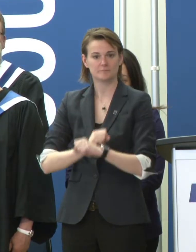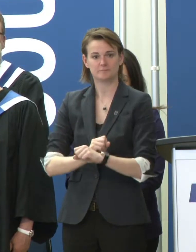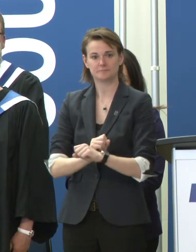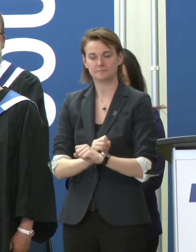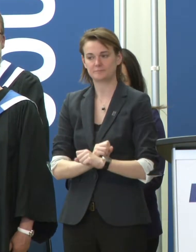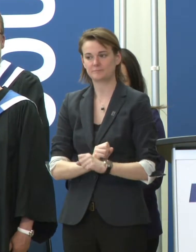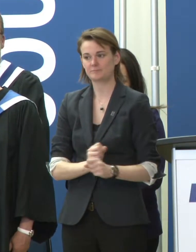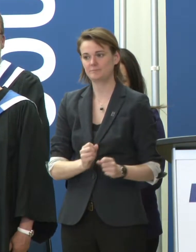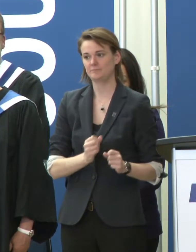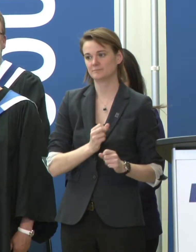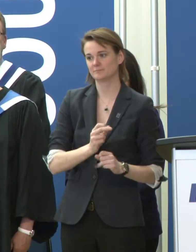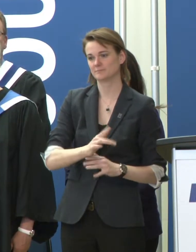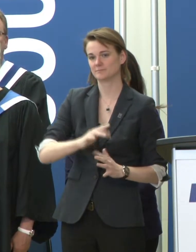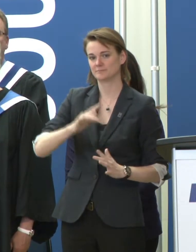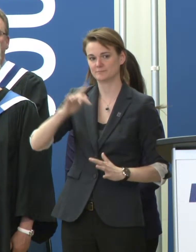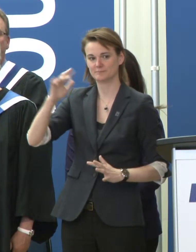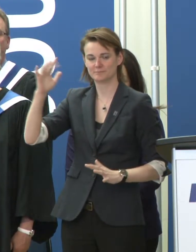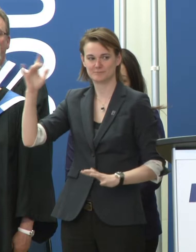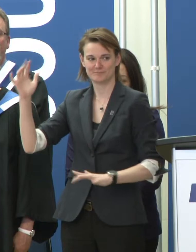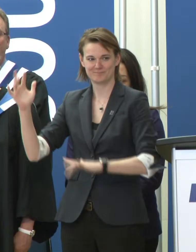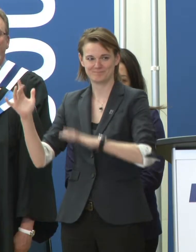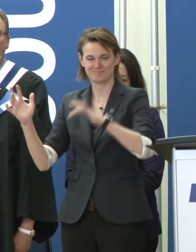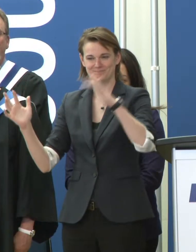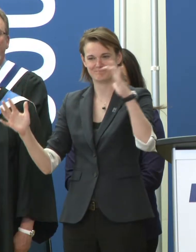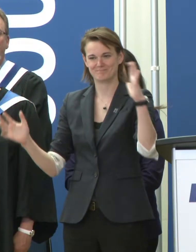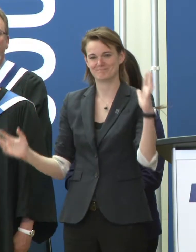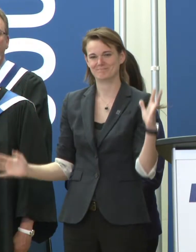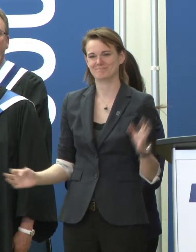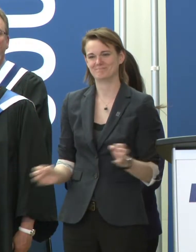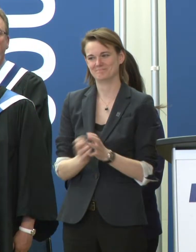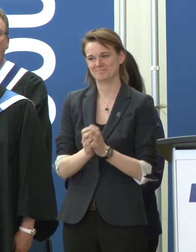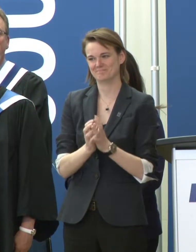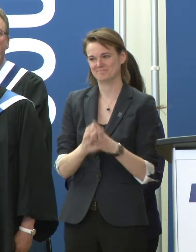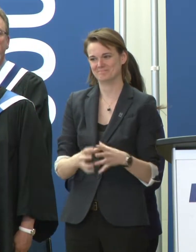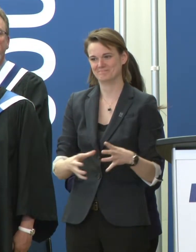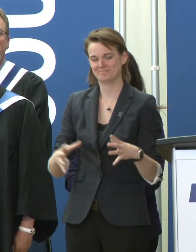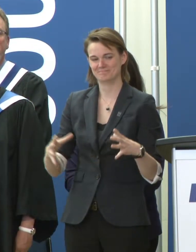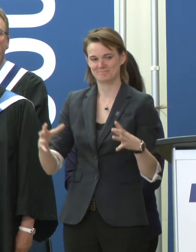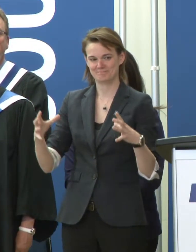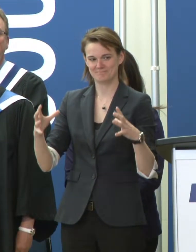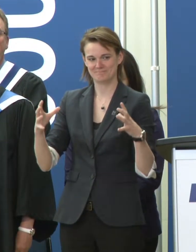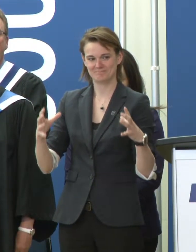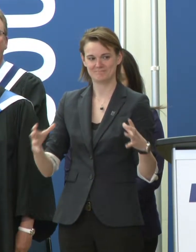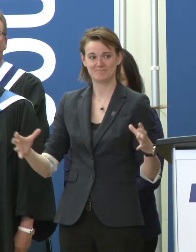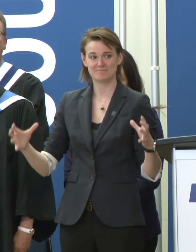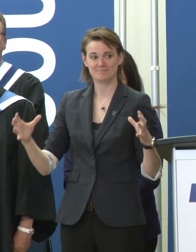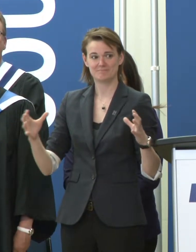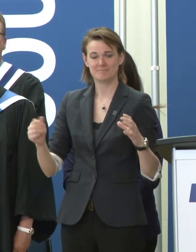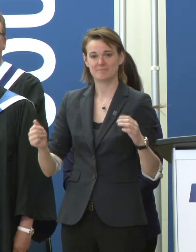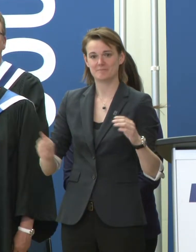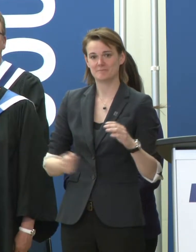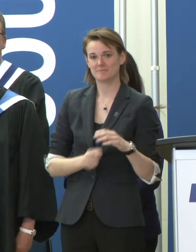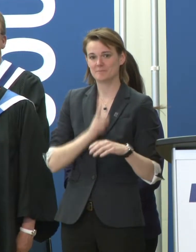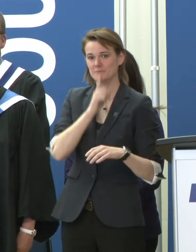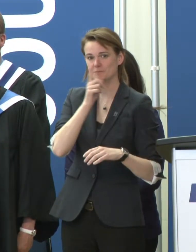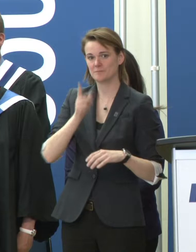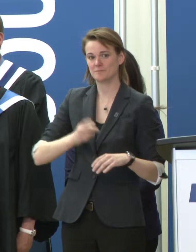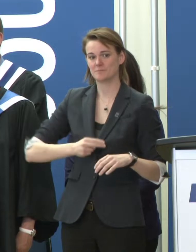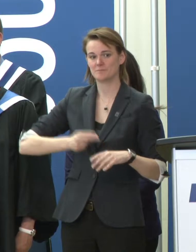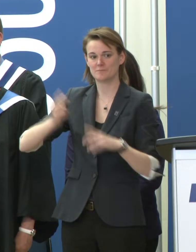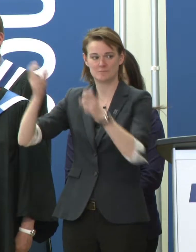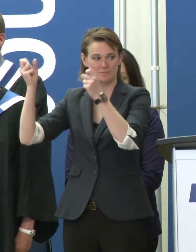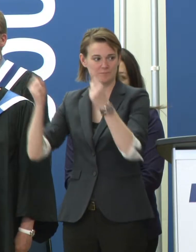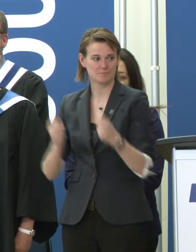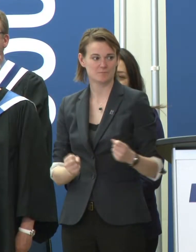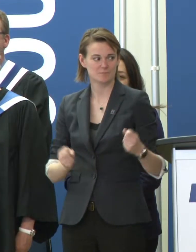command. With glowing hearts we see thee rise, the